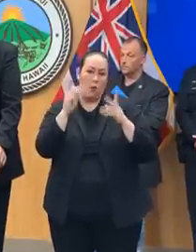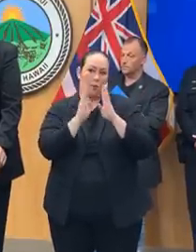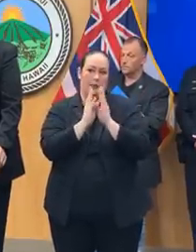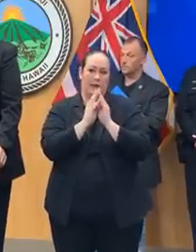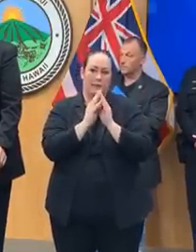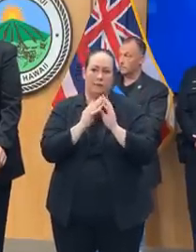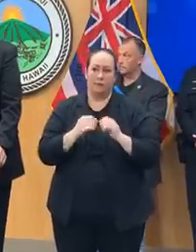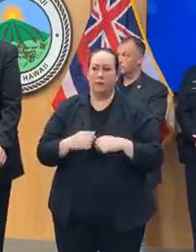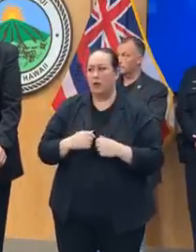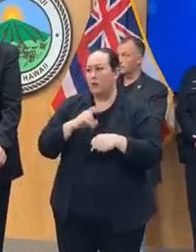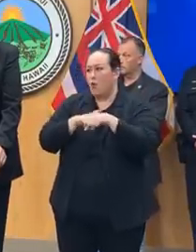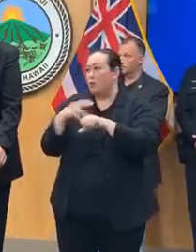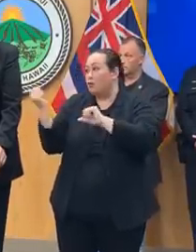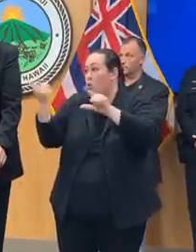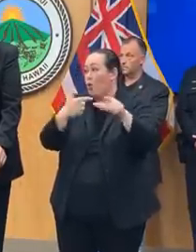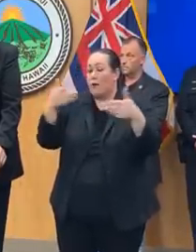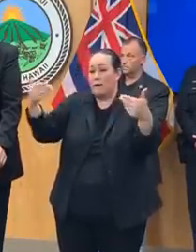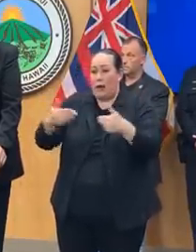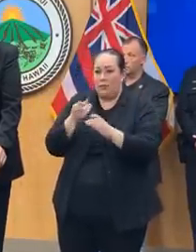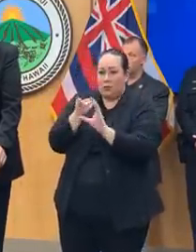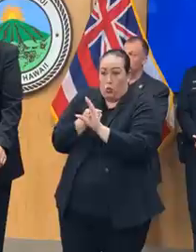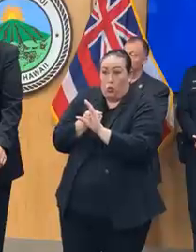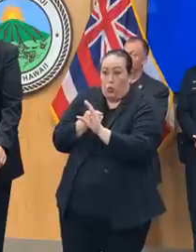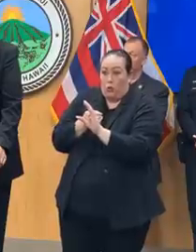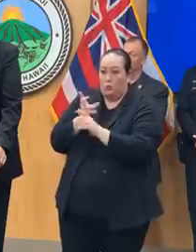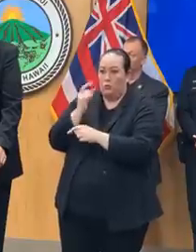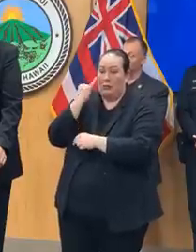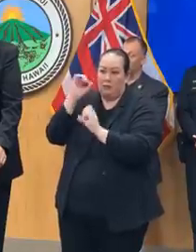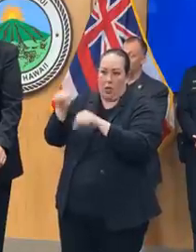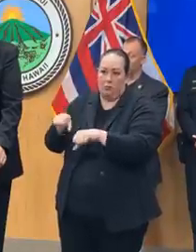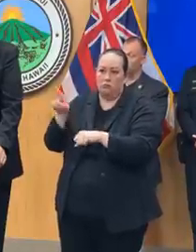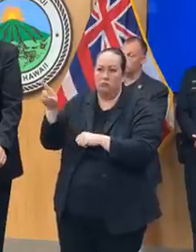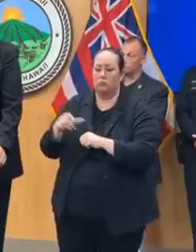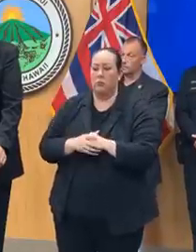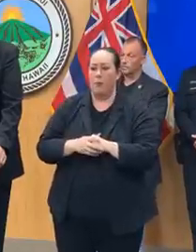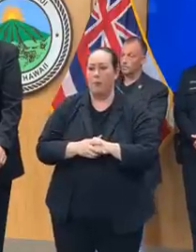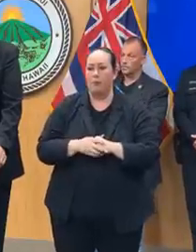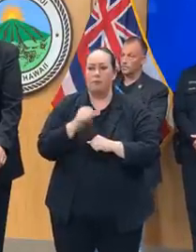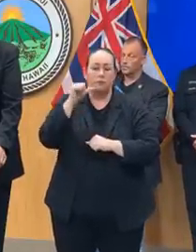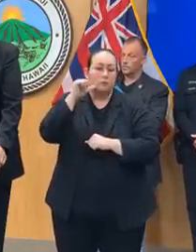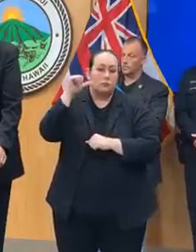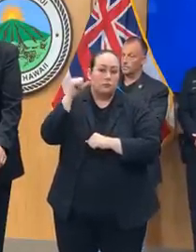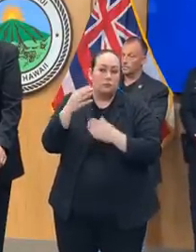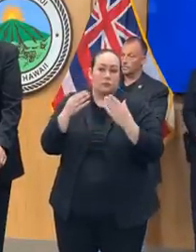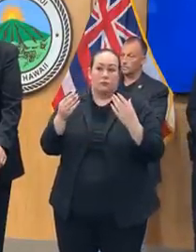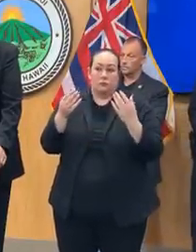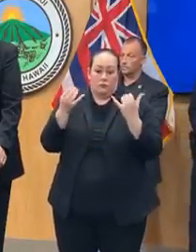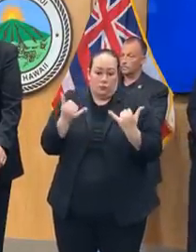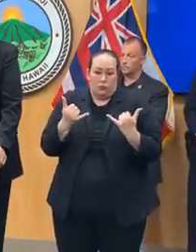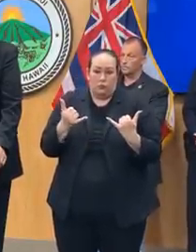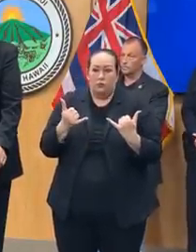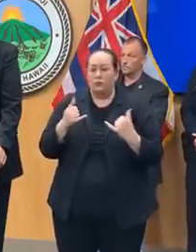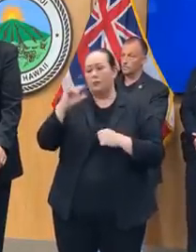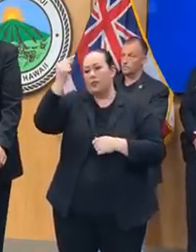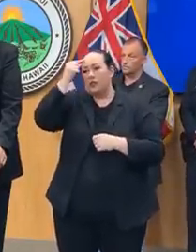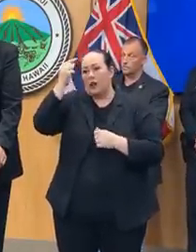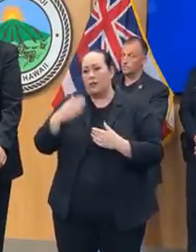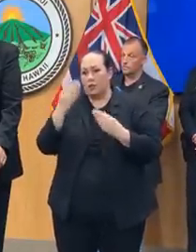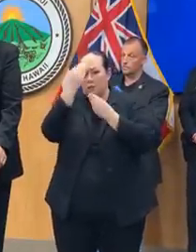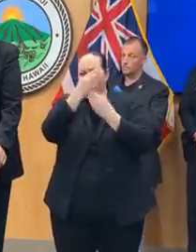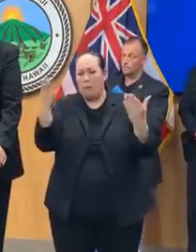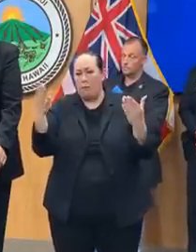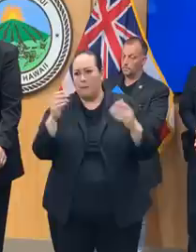Of course, everyone here is invited to join us at that time. Yesterday and today, the governor shared the names of those families,